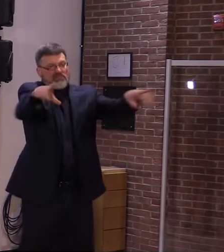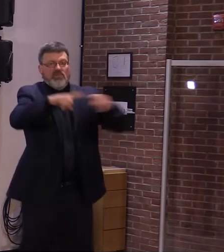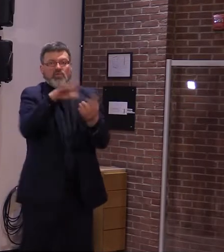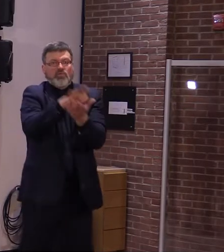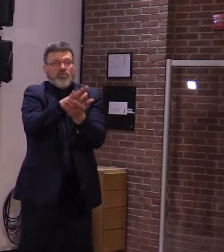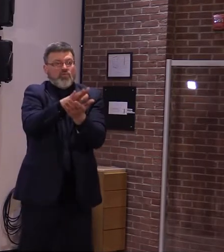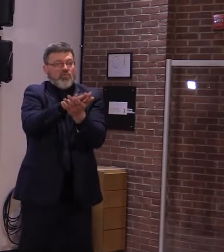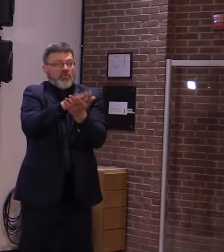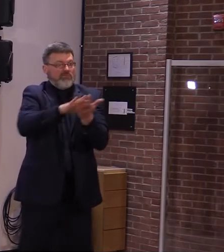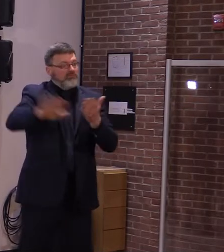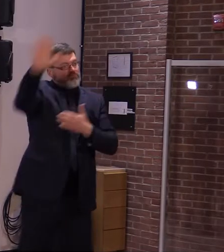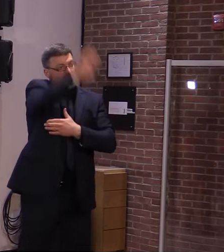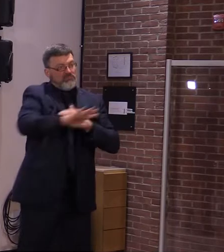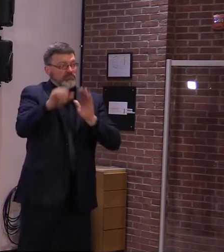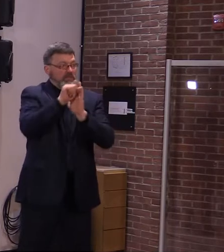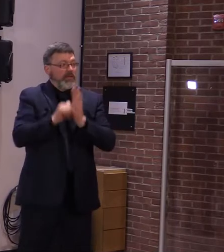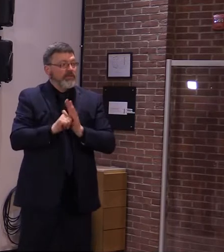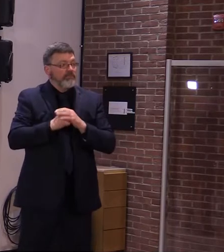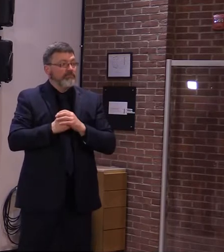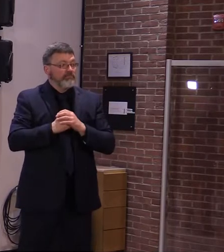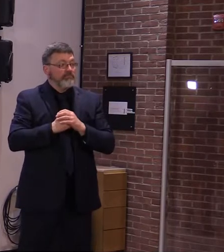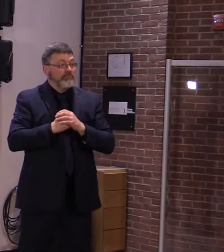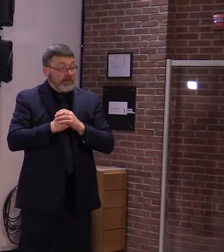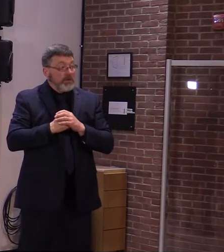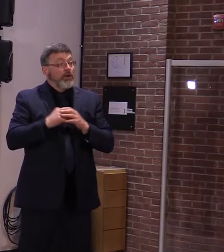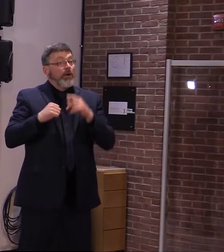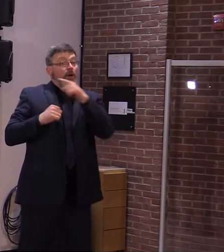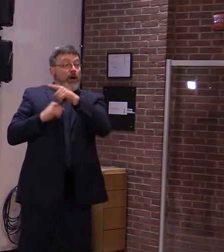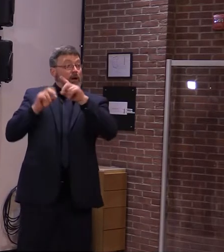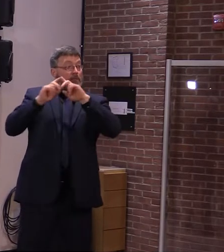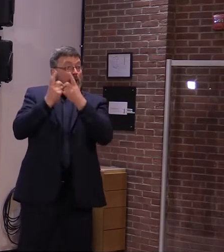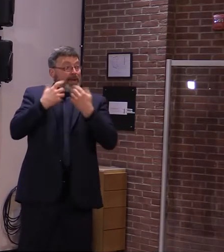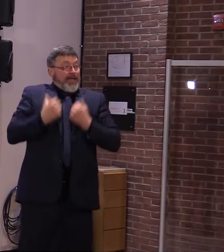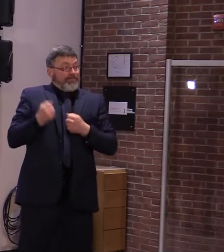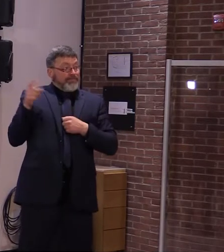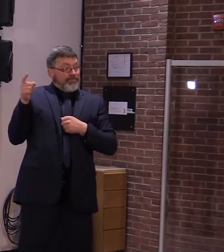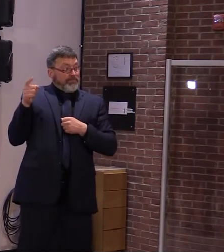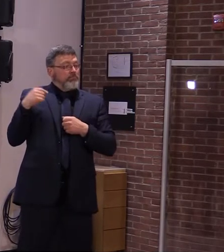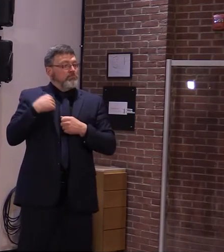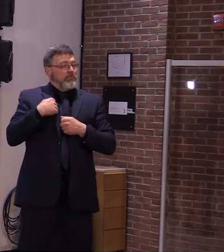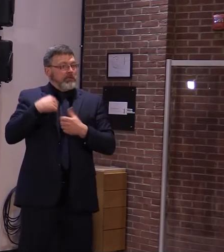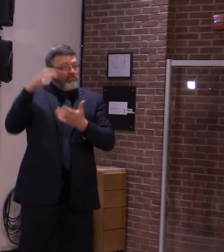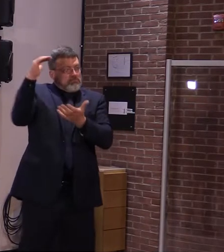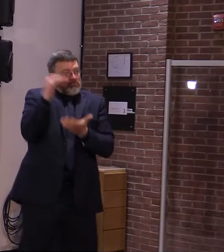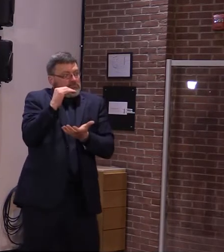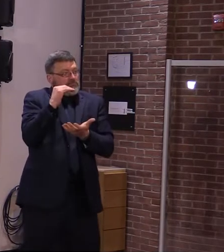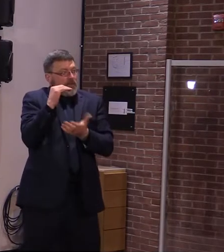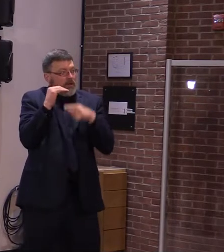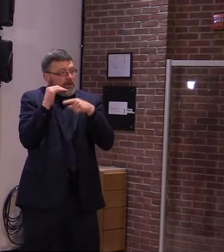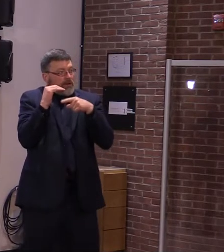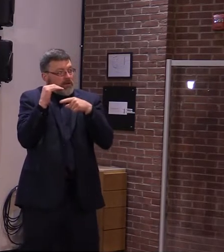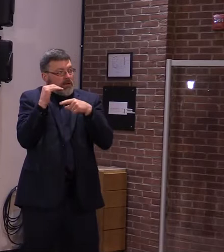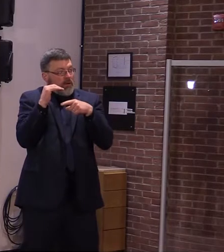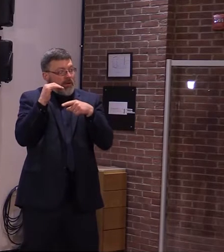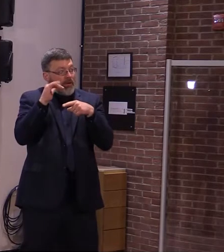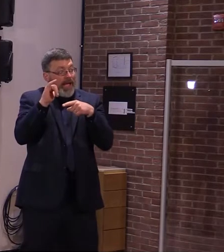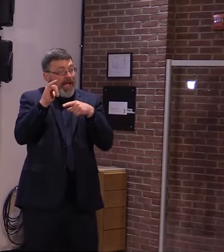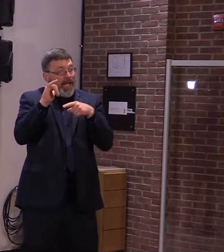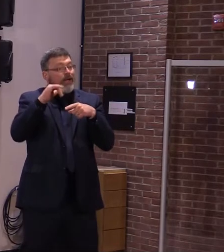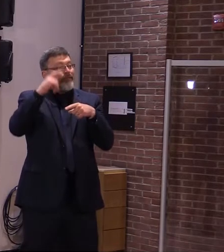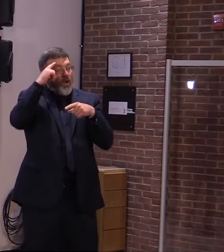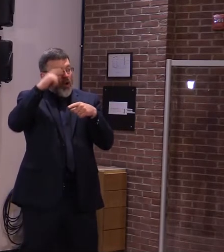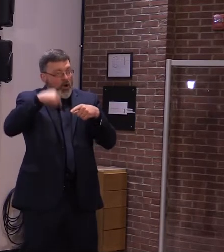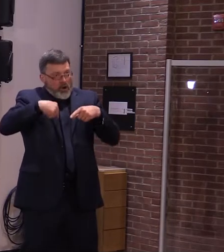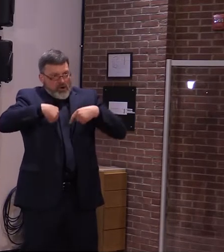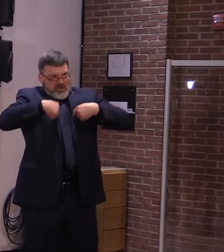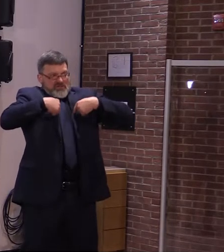of Education clarified that the Agency of Education is the recipient of these funds, and the agency is responsible for developing a plan for how to spend the